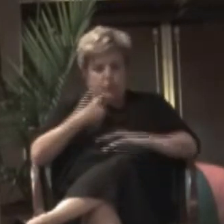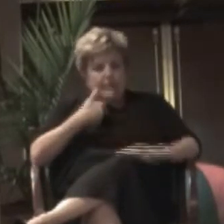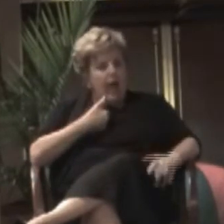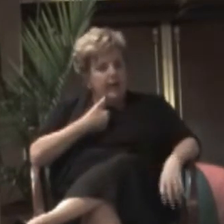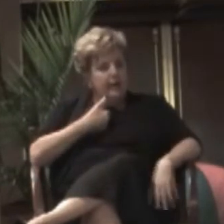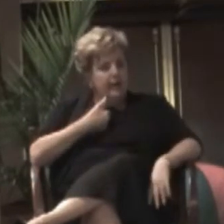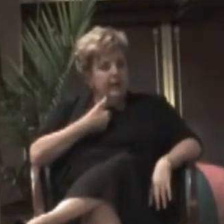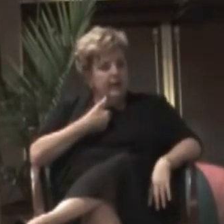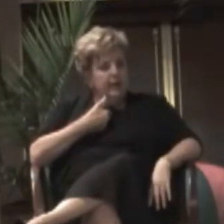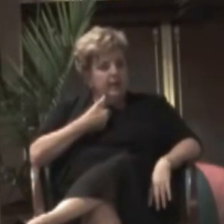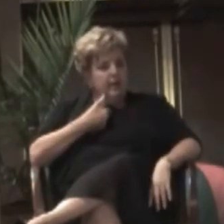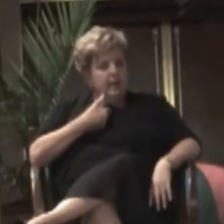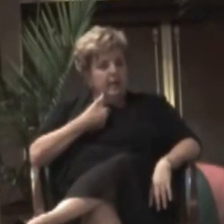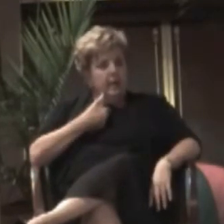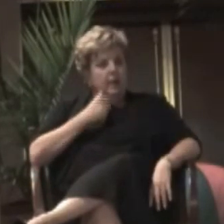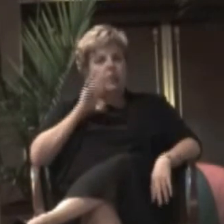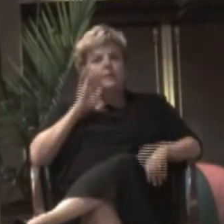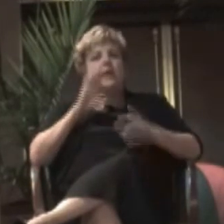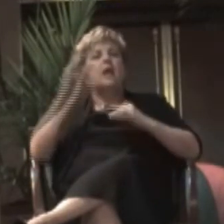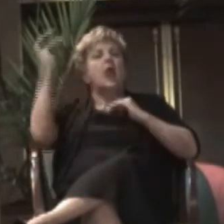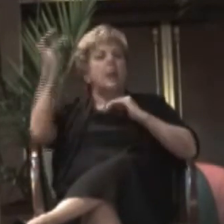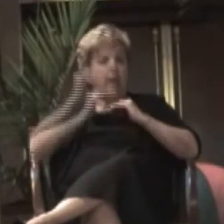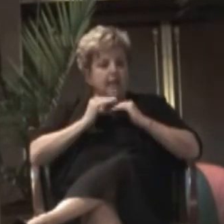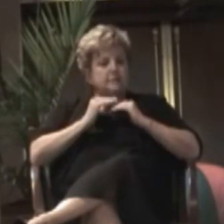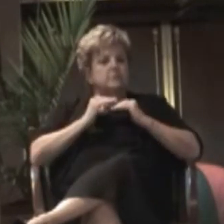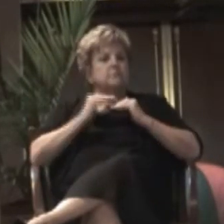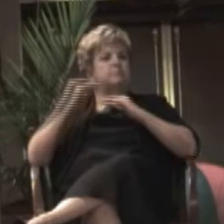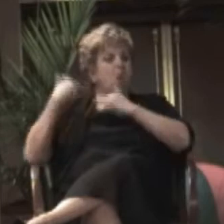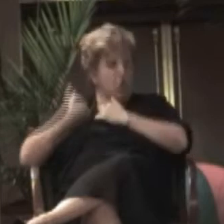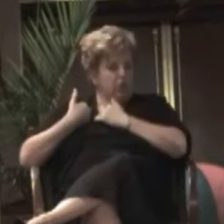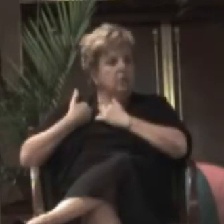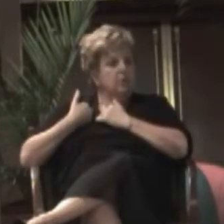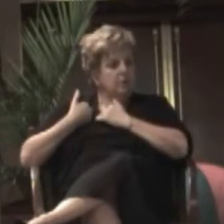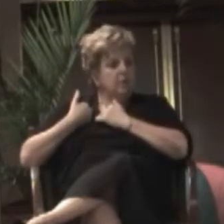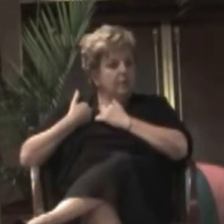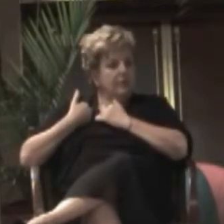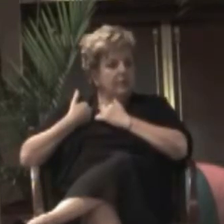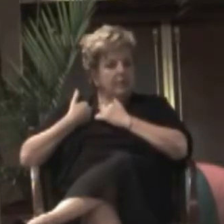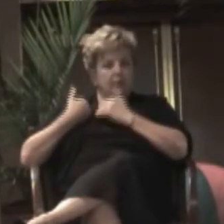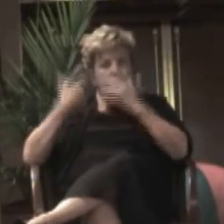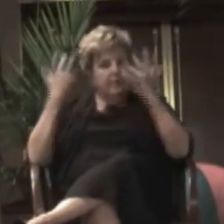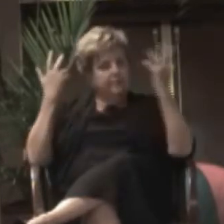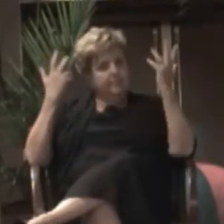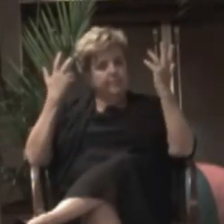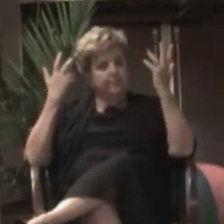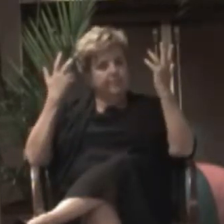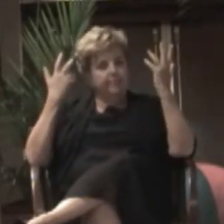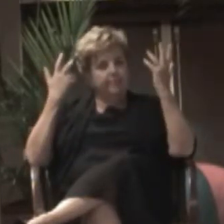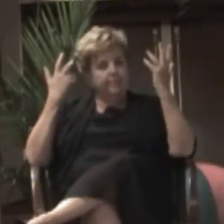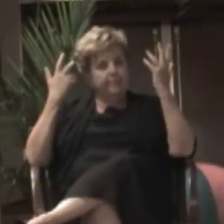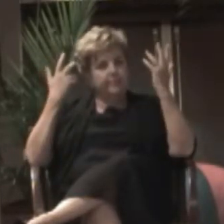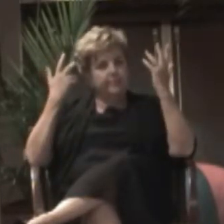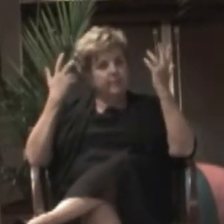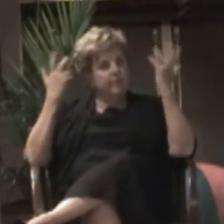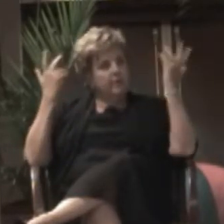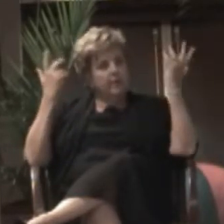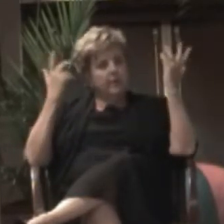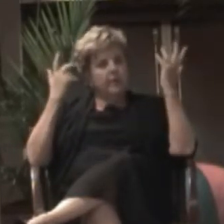been burdened with whether they could have done anything to prevent it. And I think that strange logic was if I was just found hit by a truck